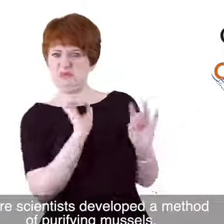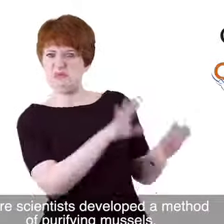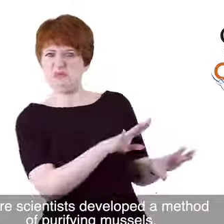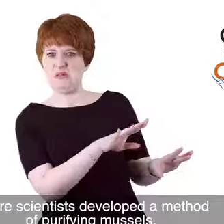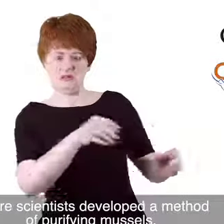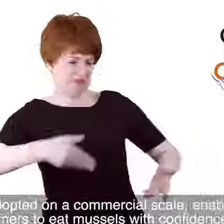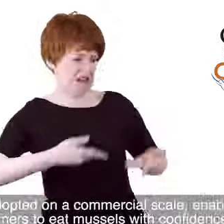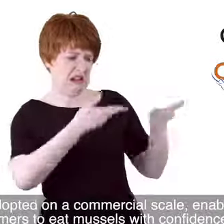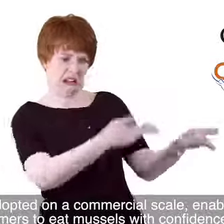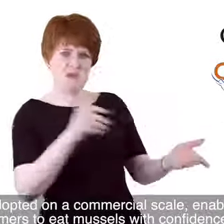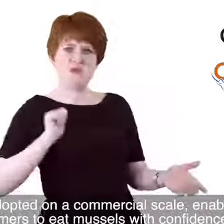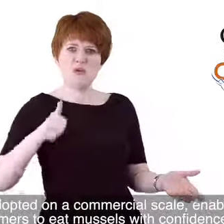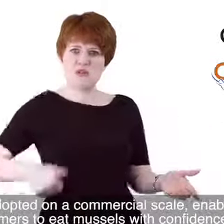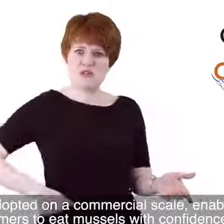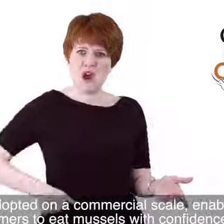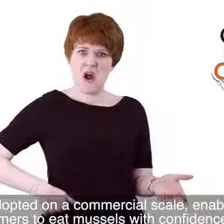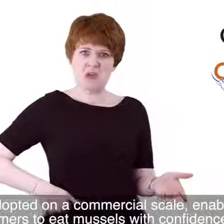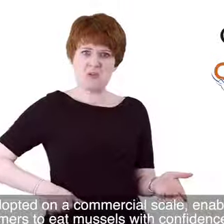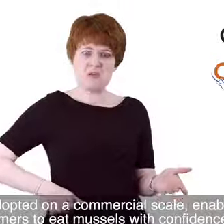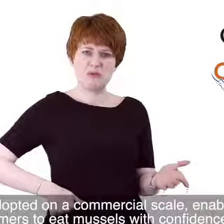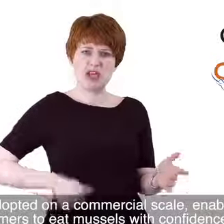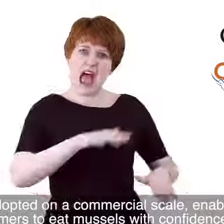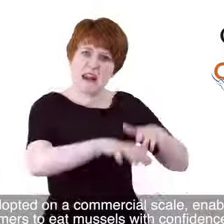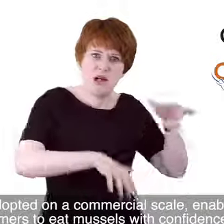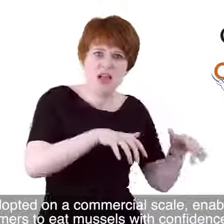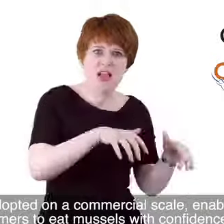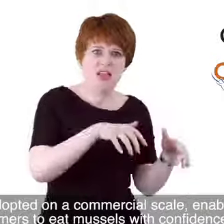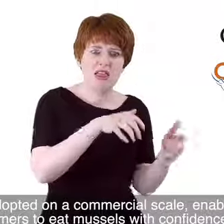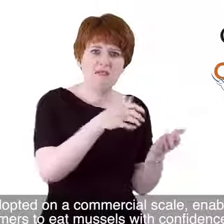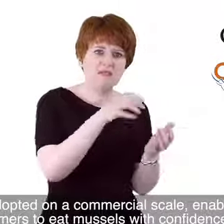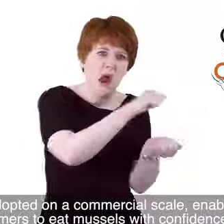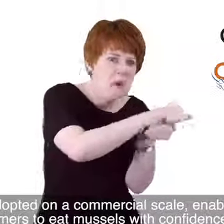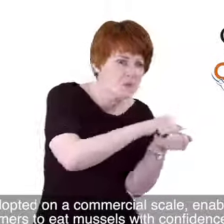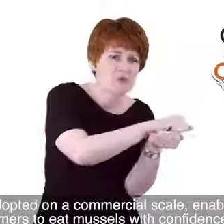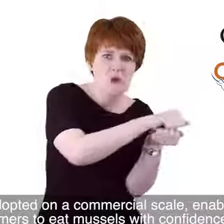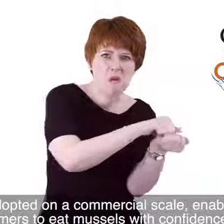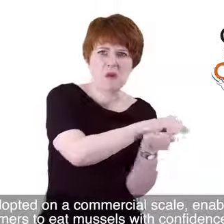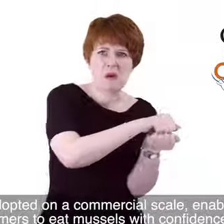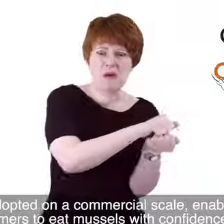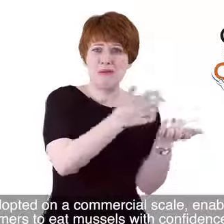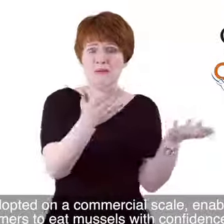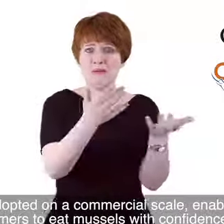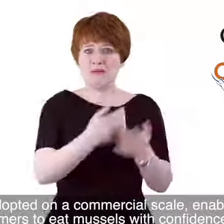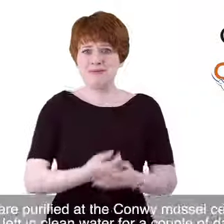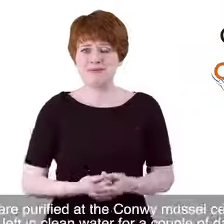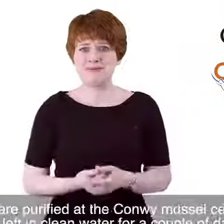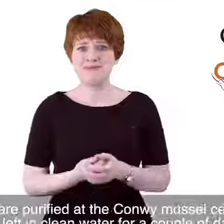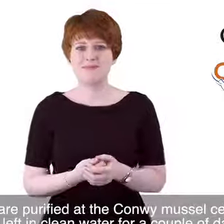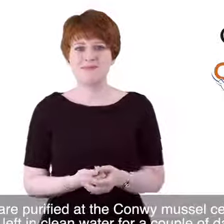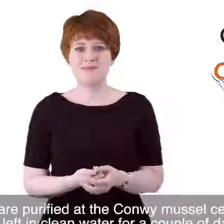mussels. It was adopted on a commercial scale, enabling consumers to eat mussels with confidence. Mussels are purified at the